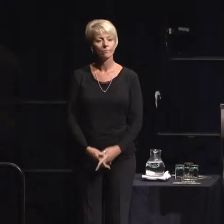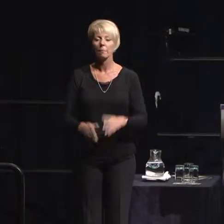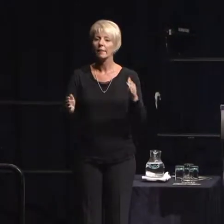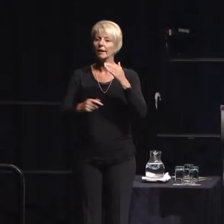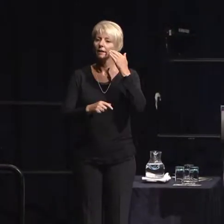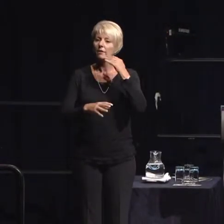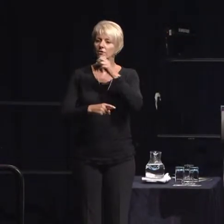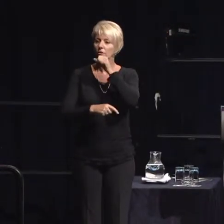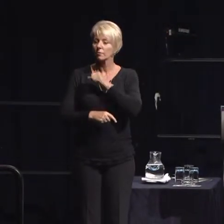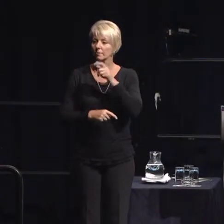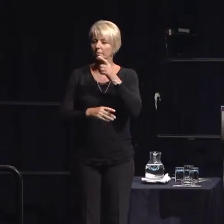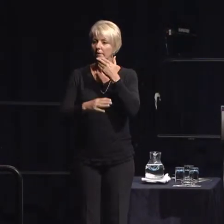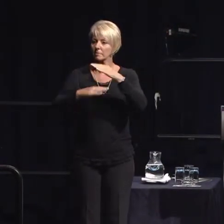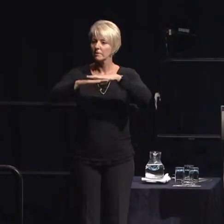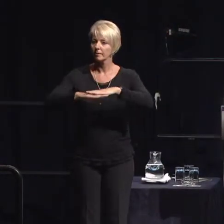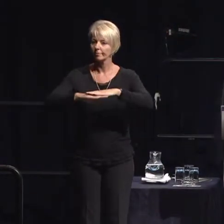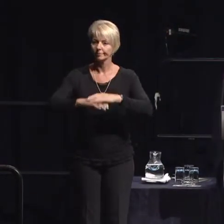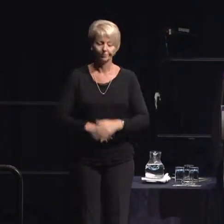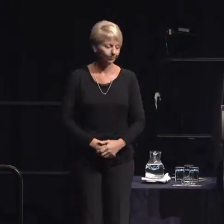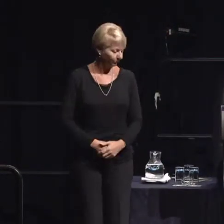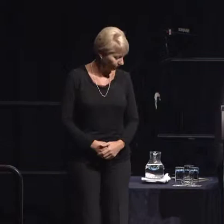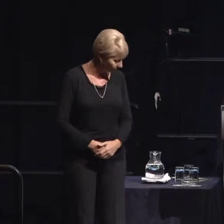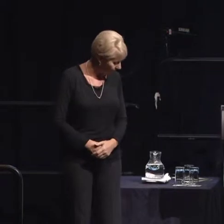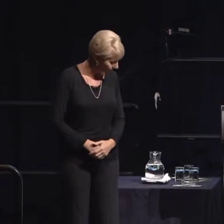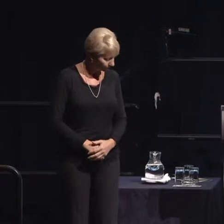Ladies and gentlemen, please be seated.